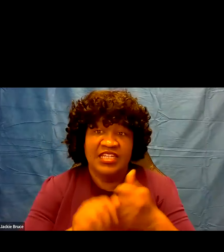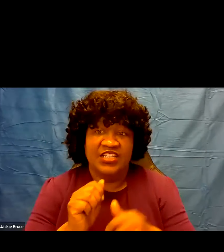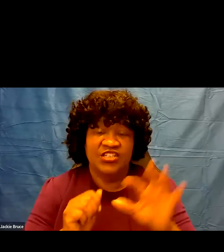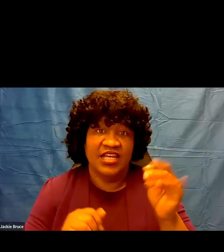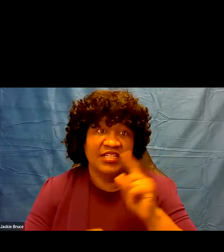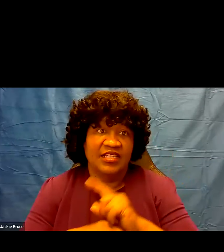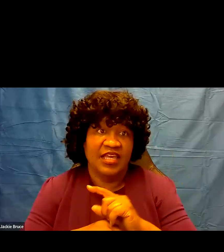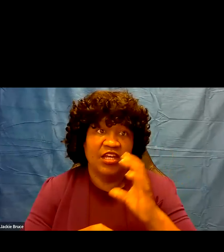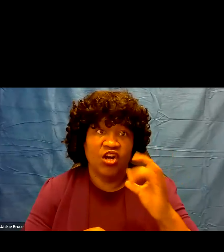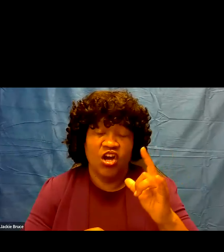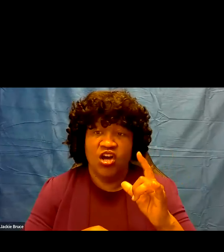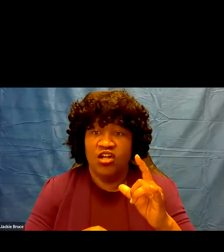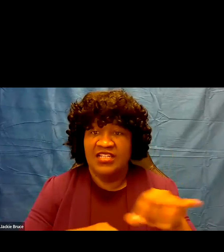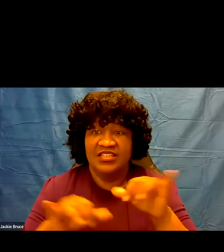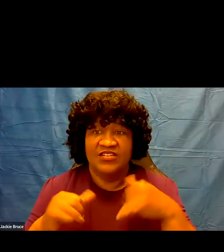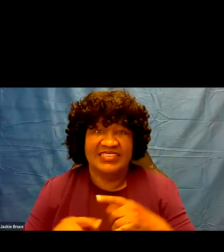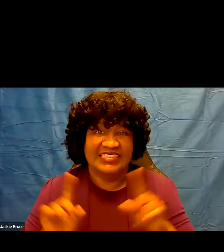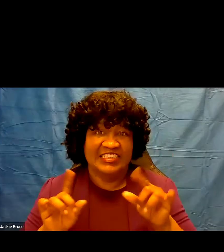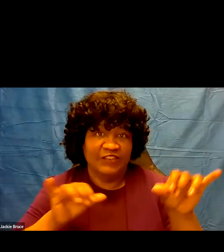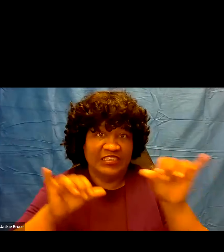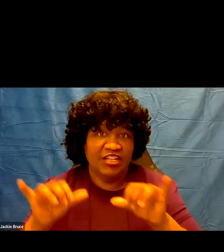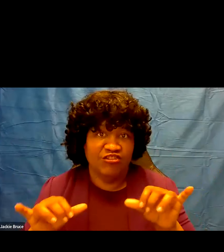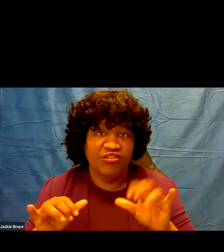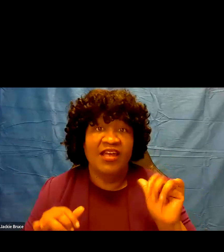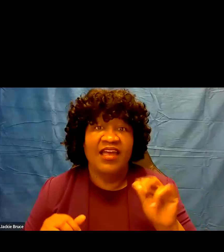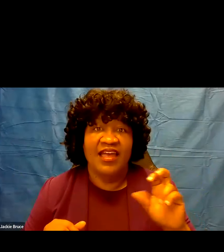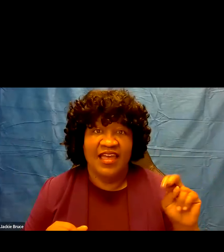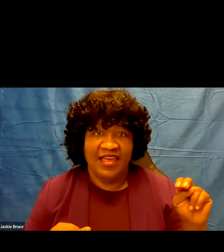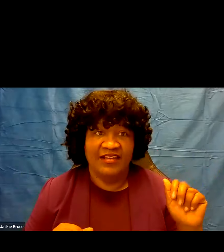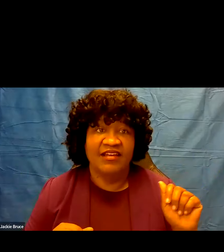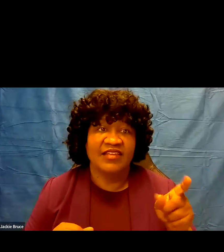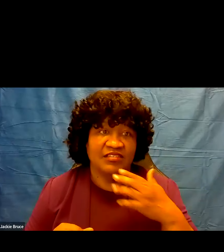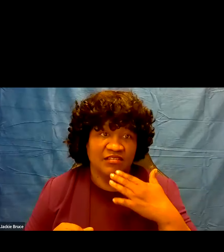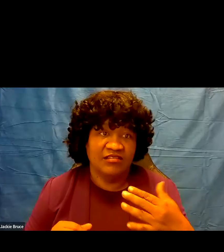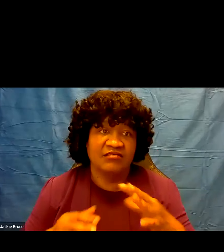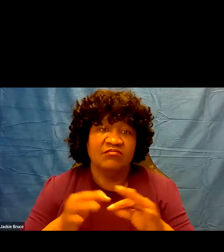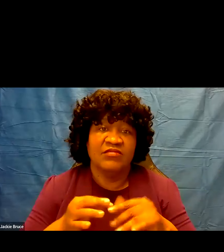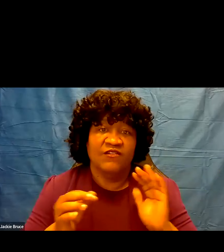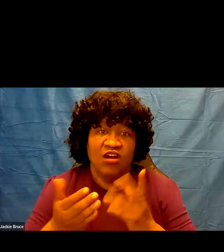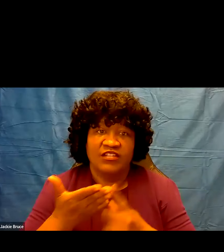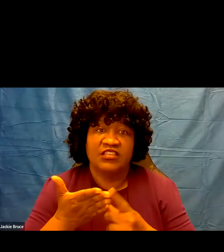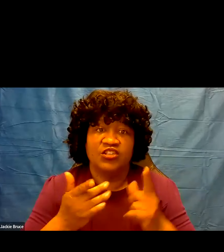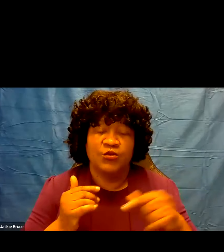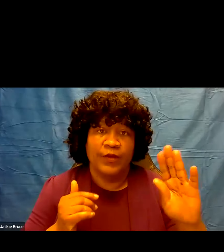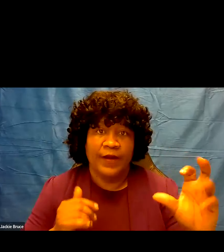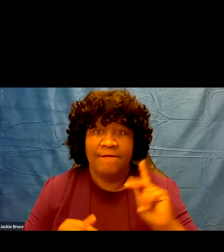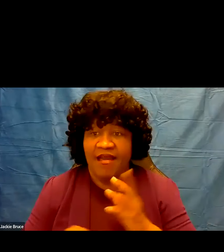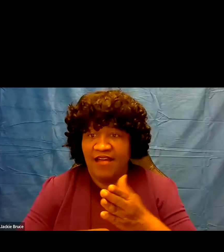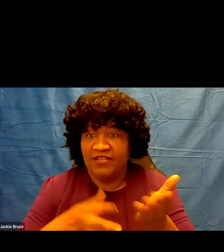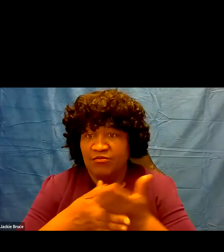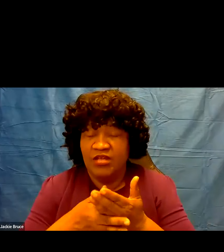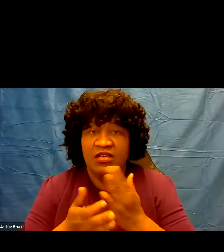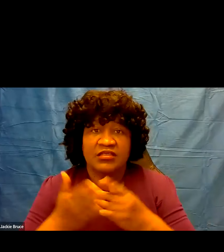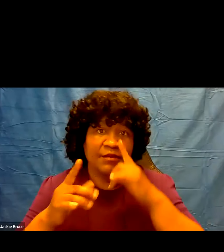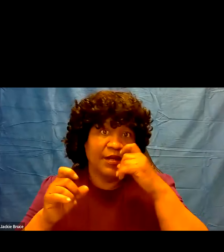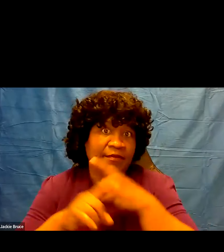call center has a different standard. So that actually, Anna, is a great topic to raise for our discussion when we come back, some of the